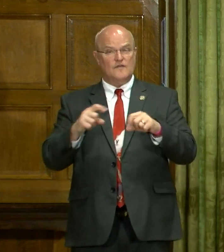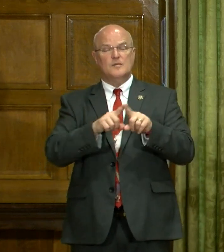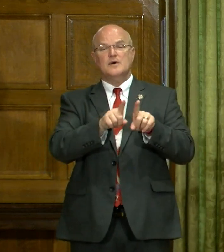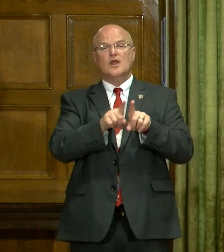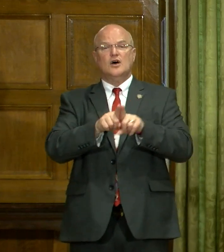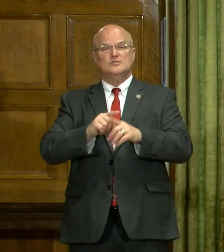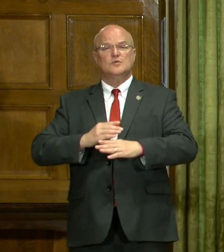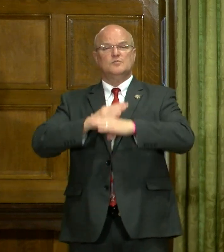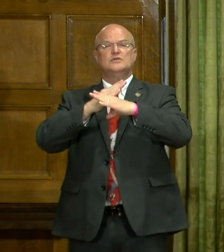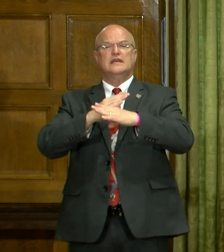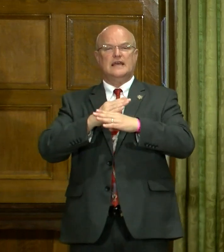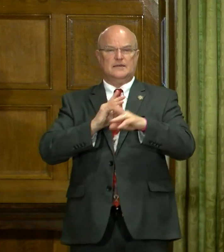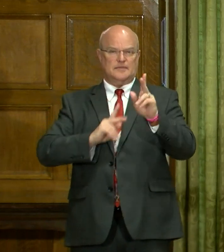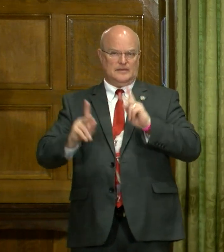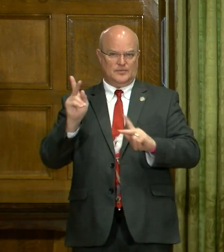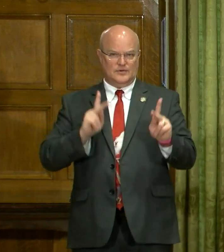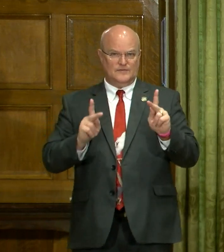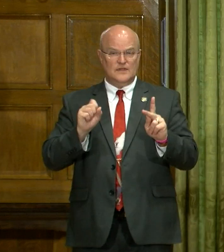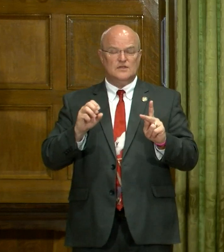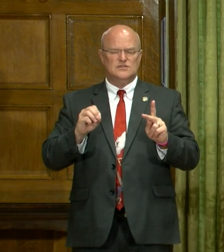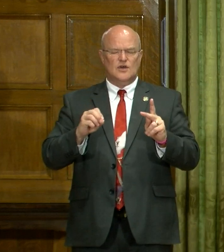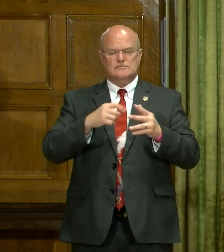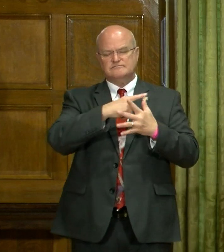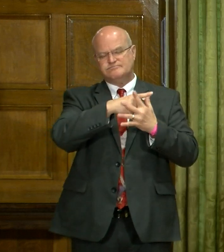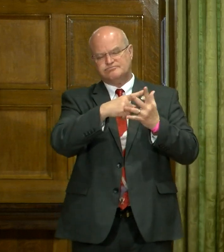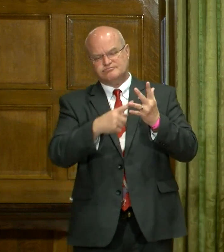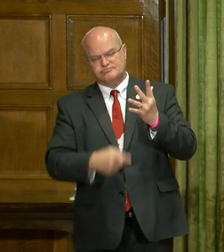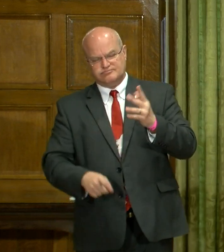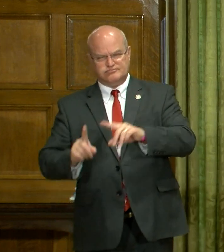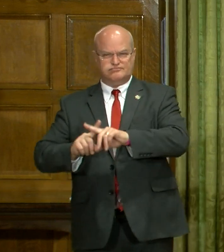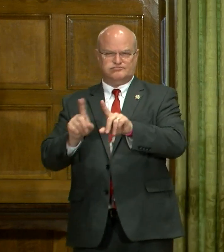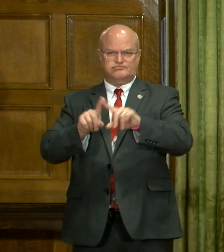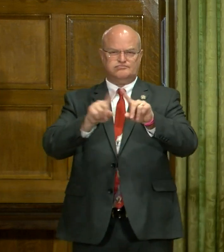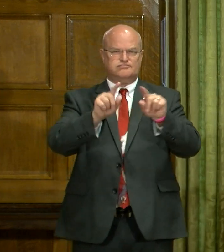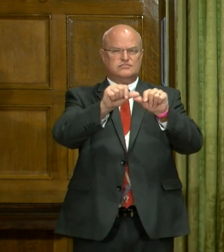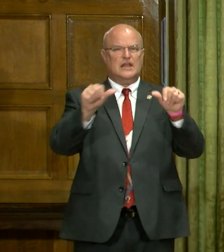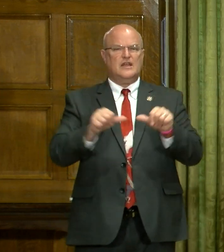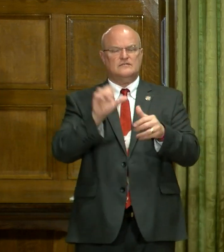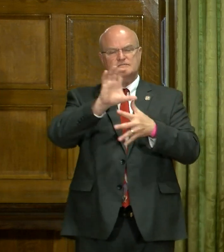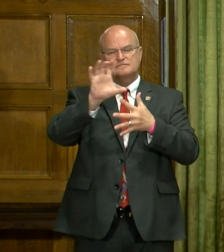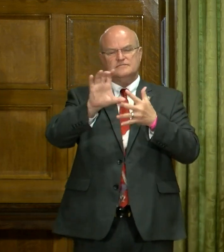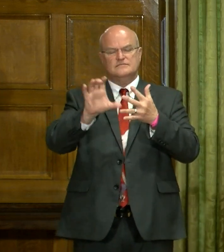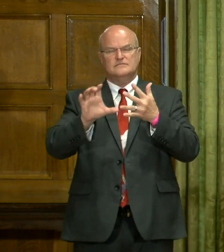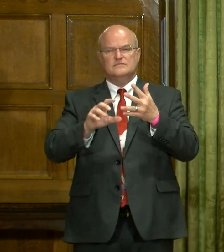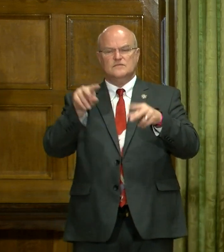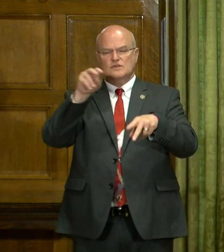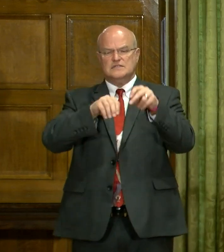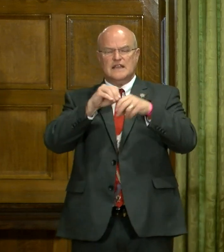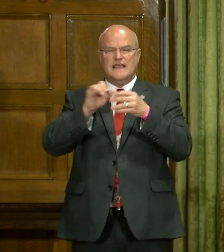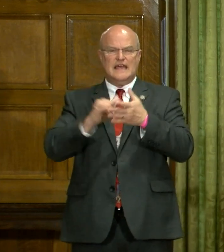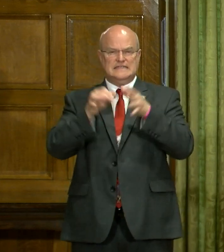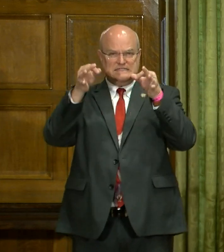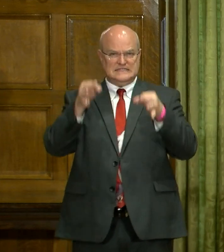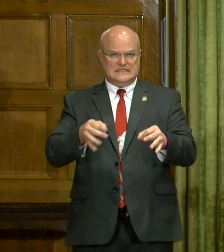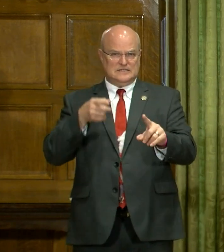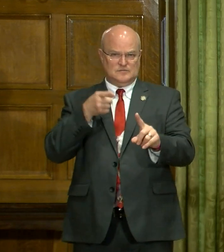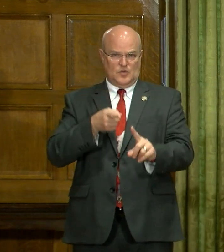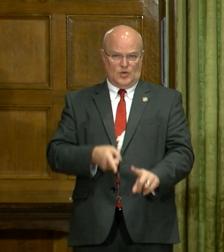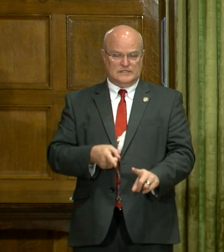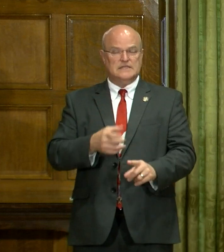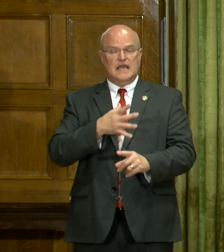but also to protect the public health. So there's a multiple different areas of criteria that goes into that decision